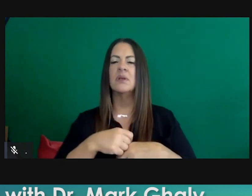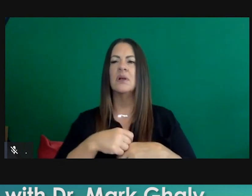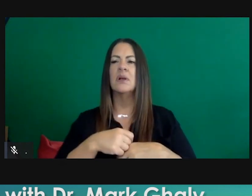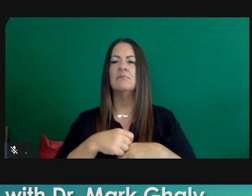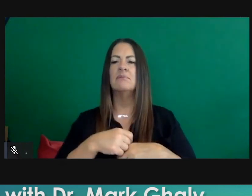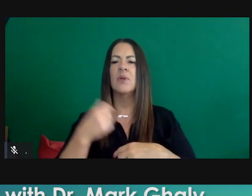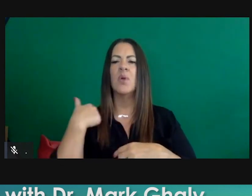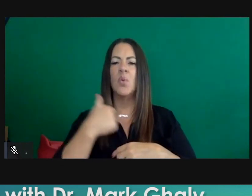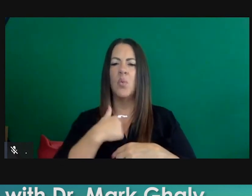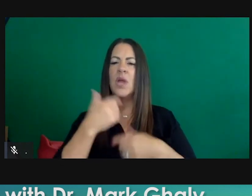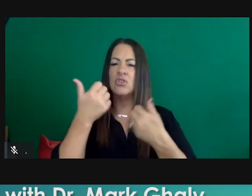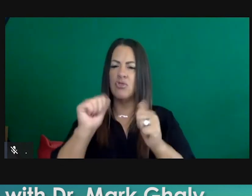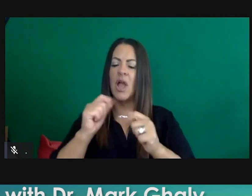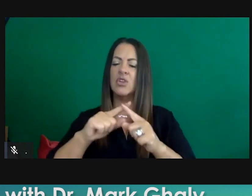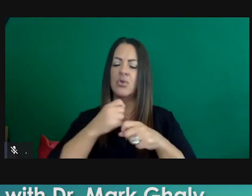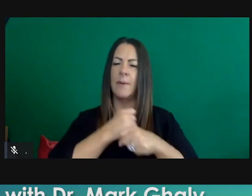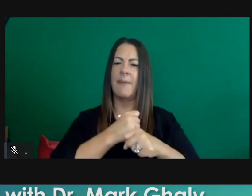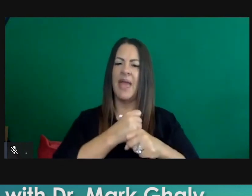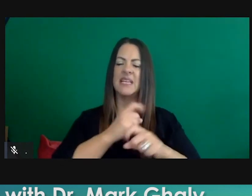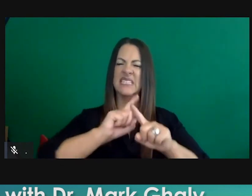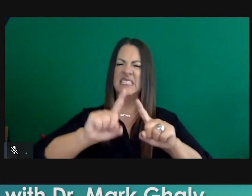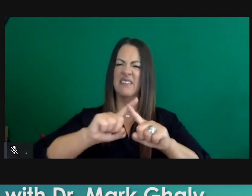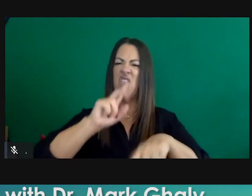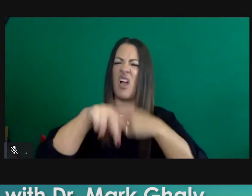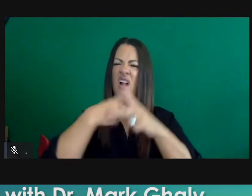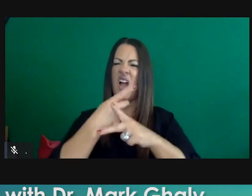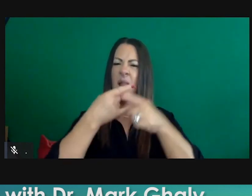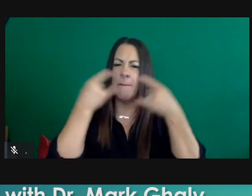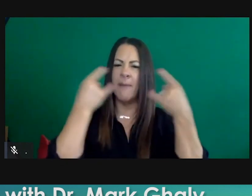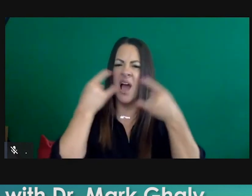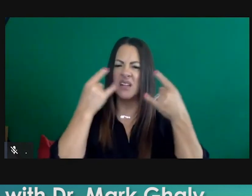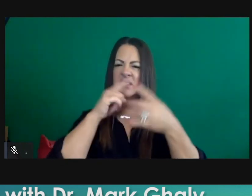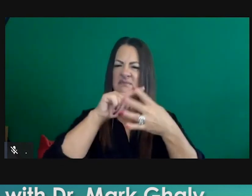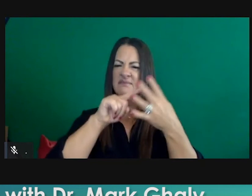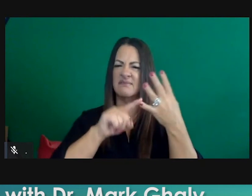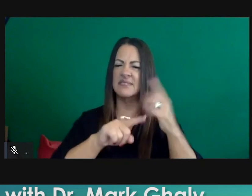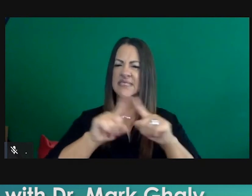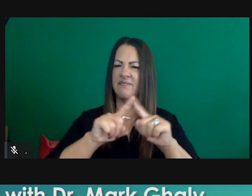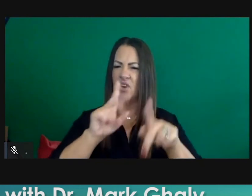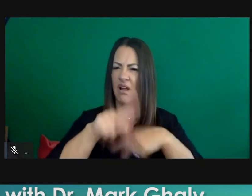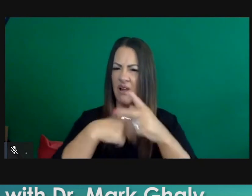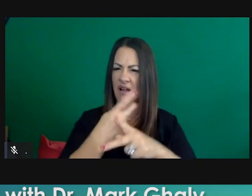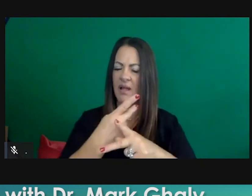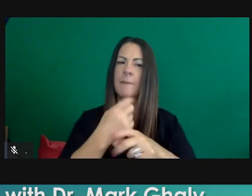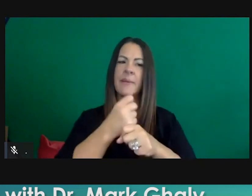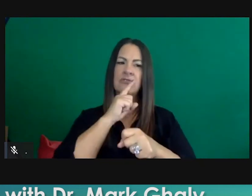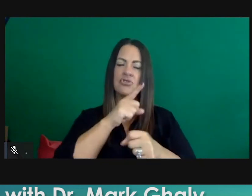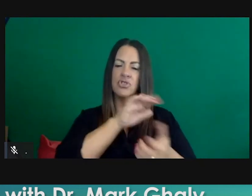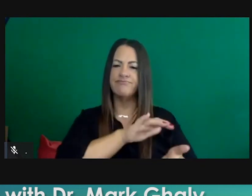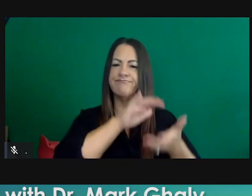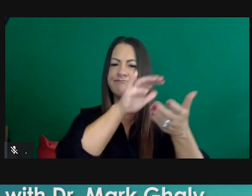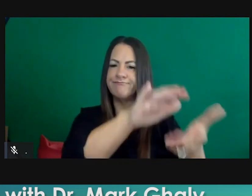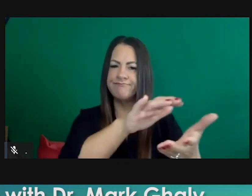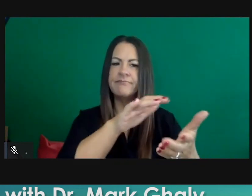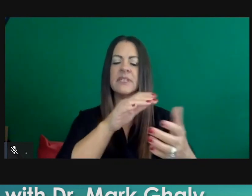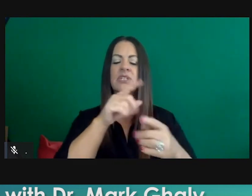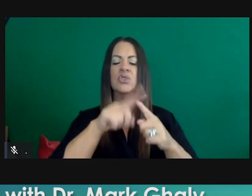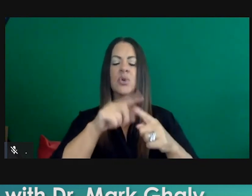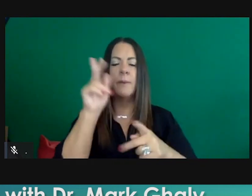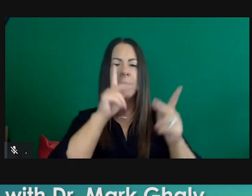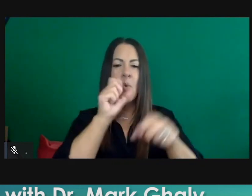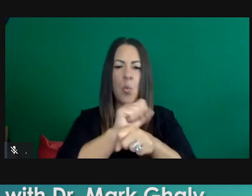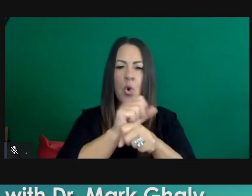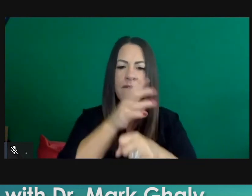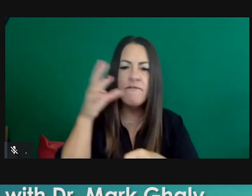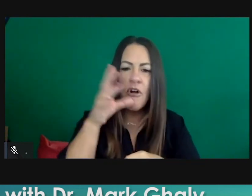different face coverings and masks out to individuals who are working outdoors, whether that's in agricultural fields or other